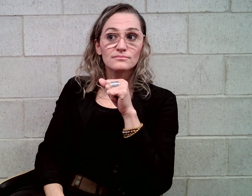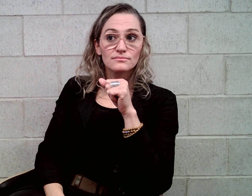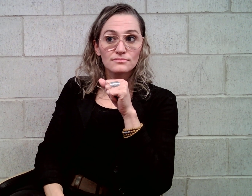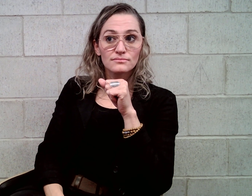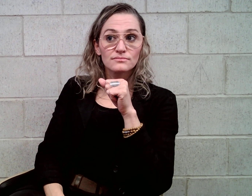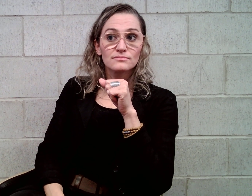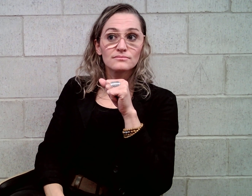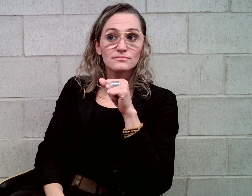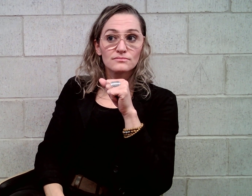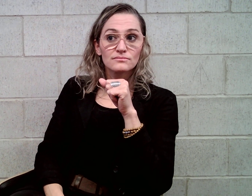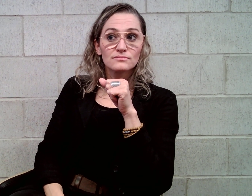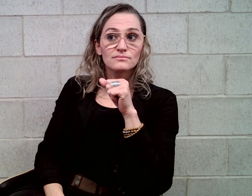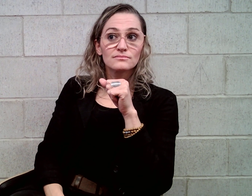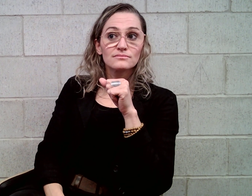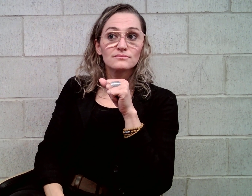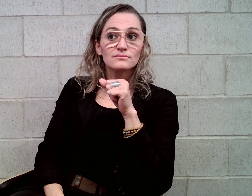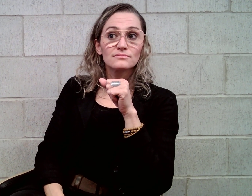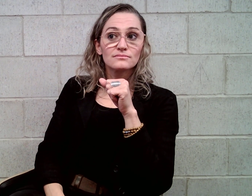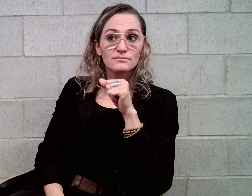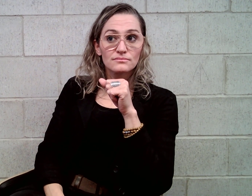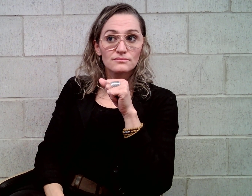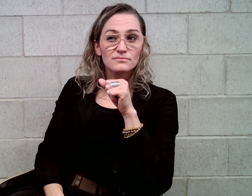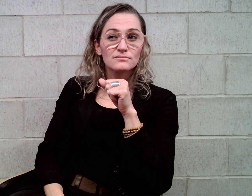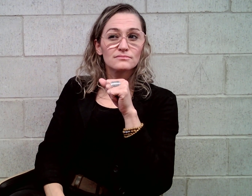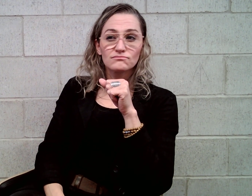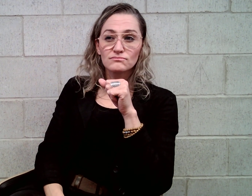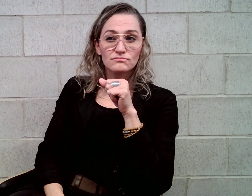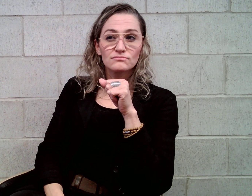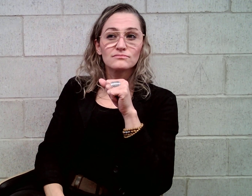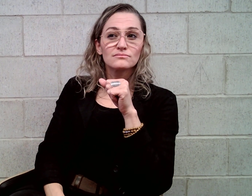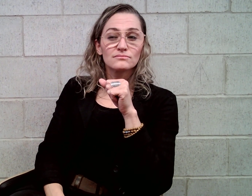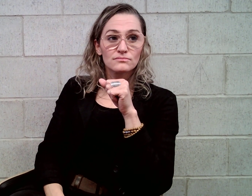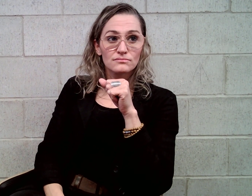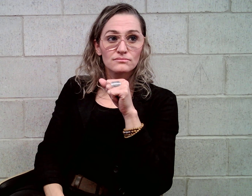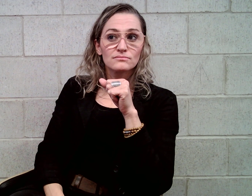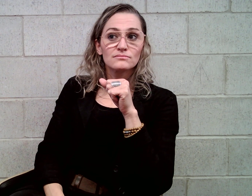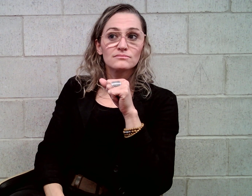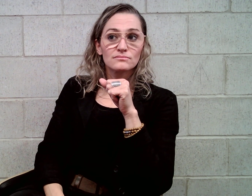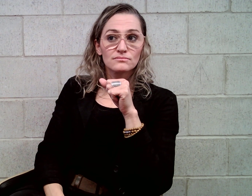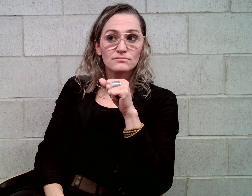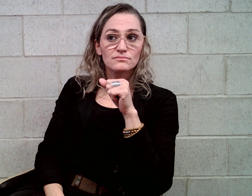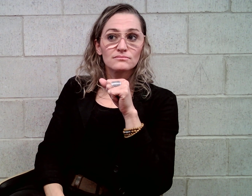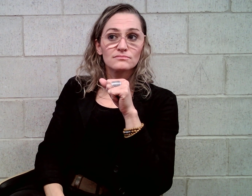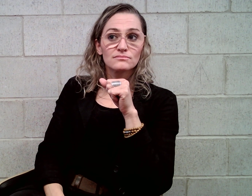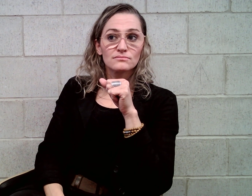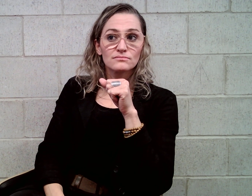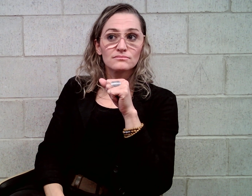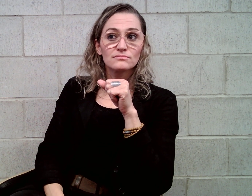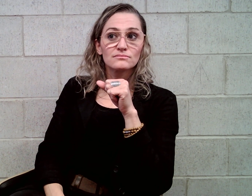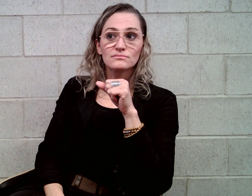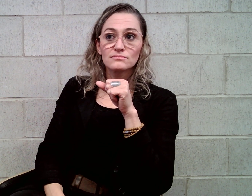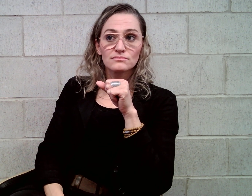being in this Ontario culture of theatre. But for you, it's so unique because you both come from an